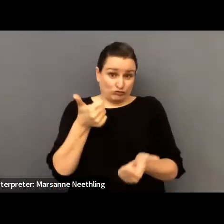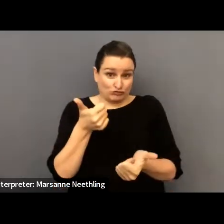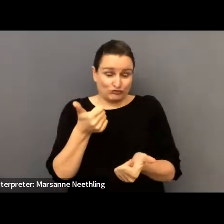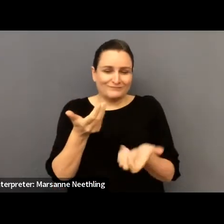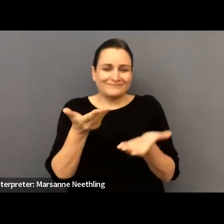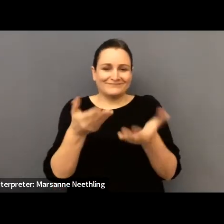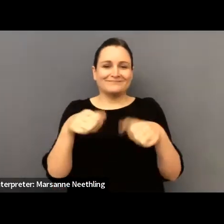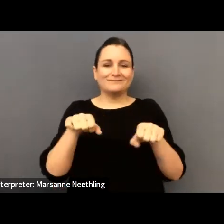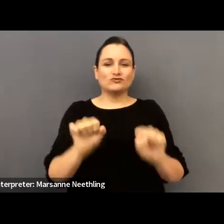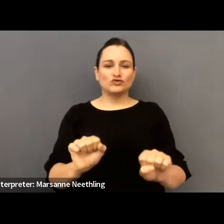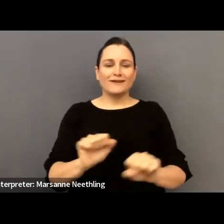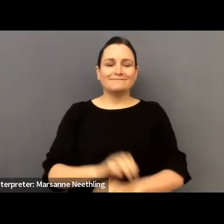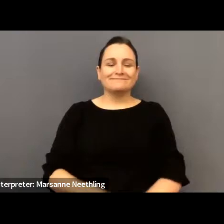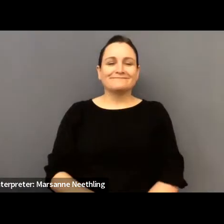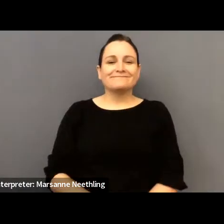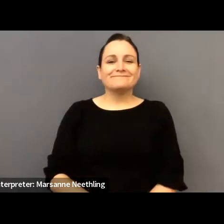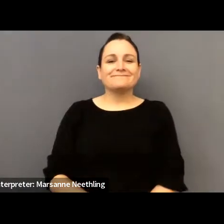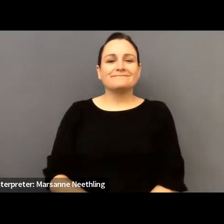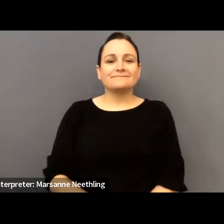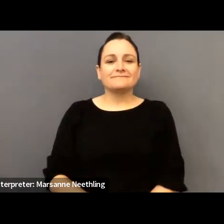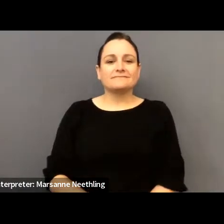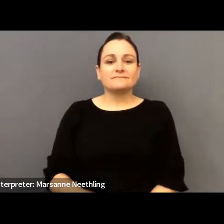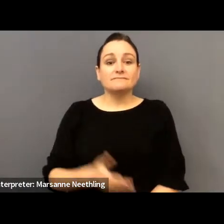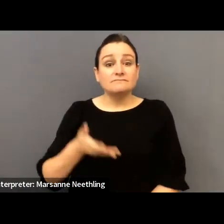Thank you very much.